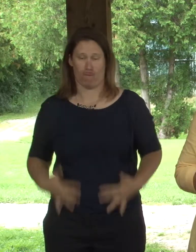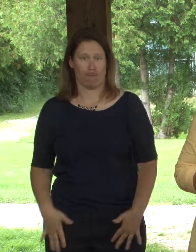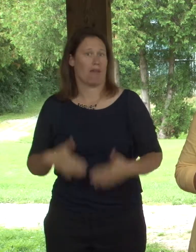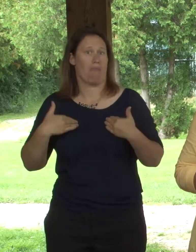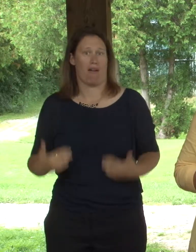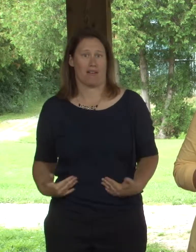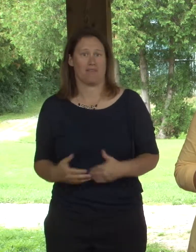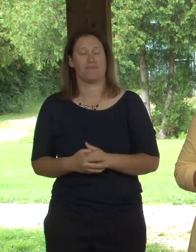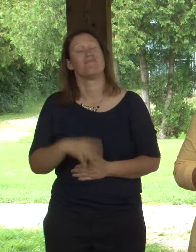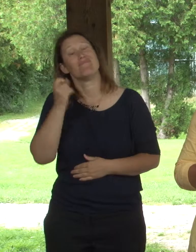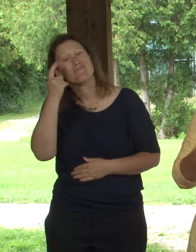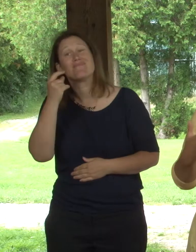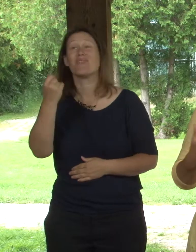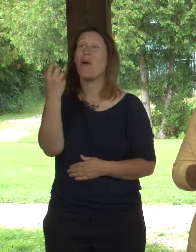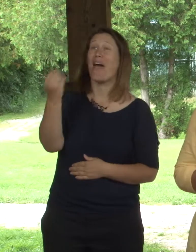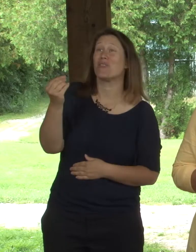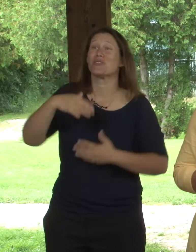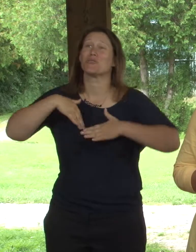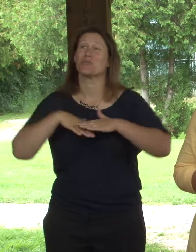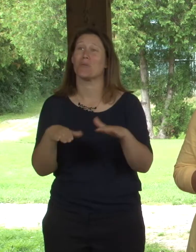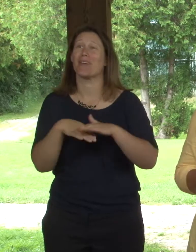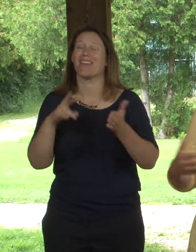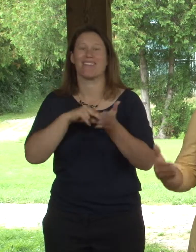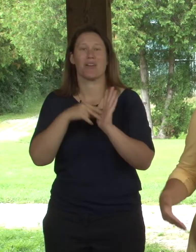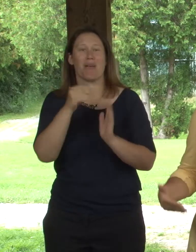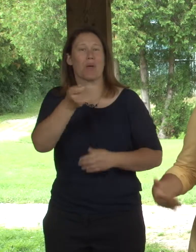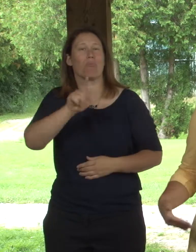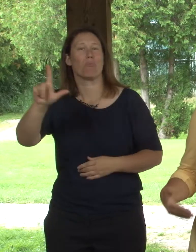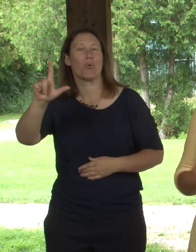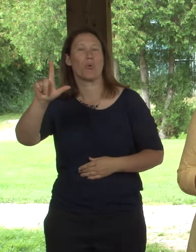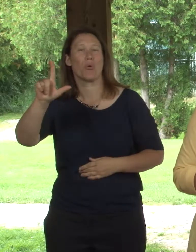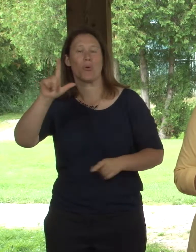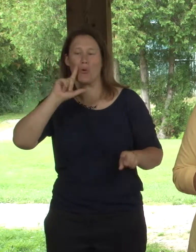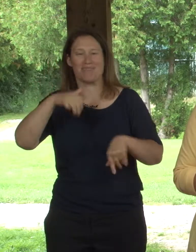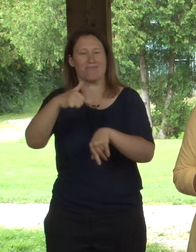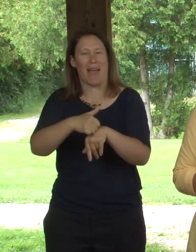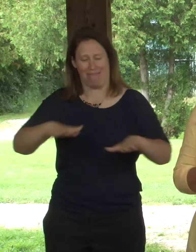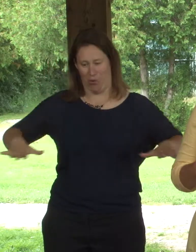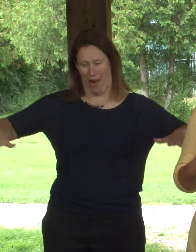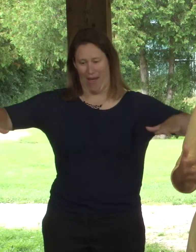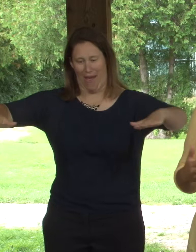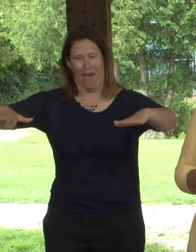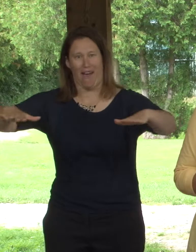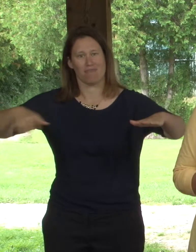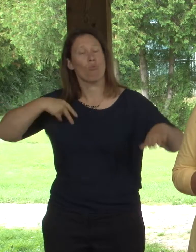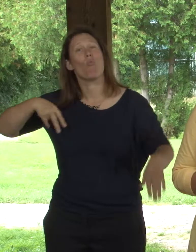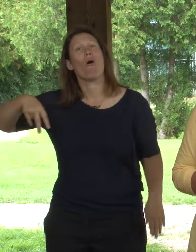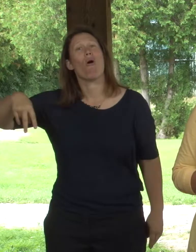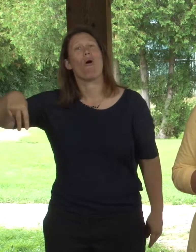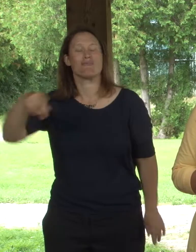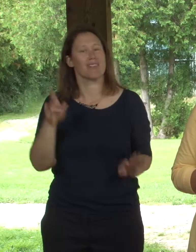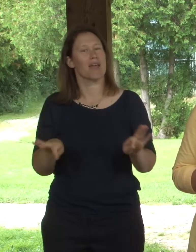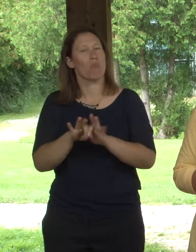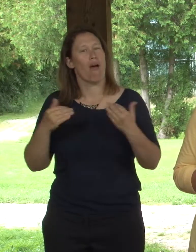on pool decks. So I always recommend that individuals wear proper footing, proper shoes, deck shoes that they can wear